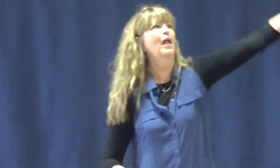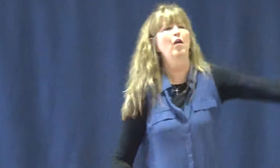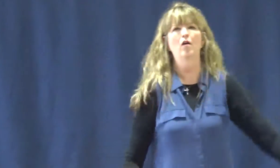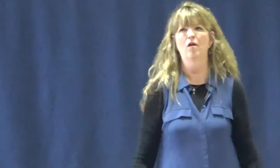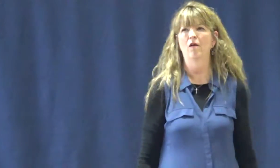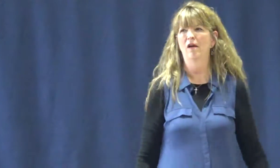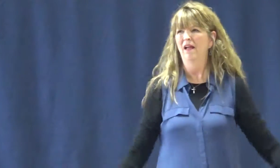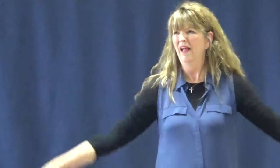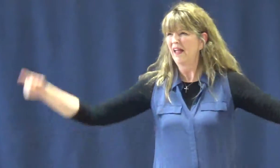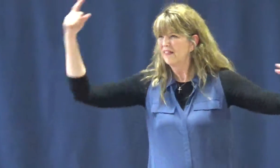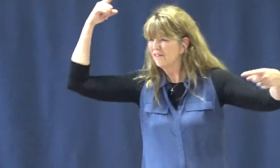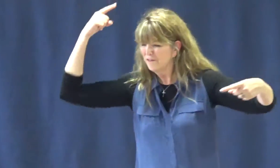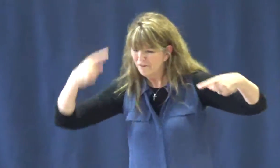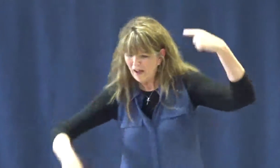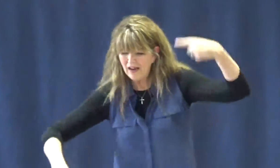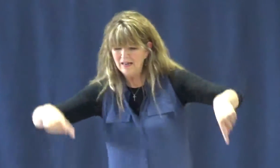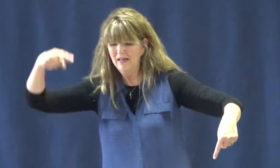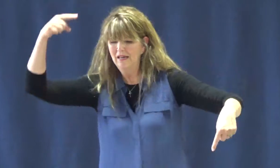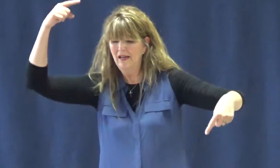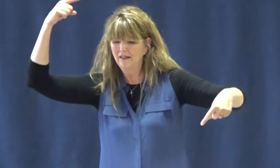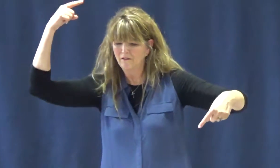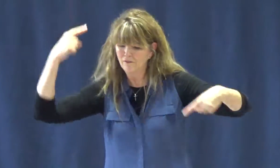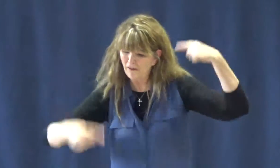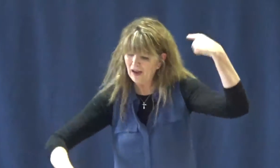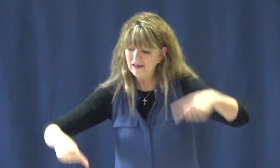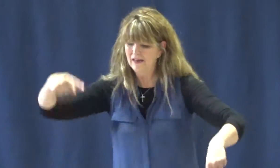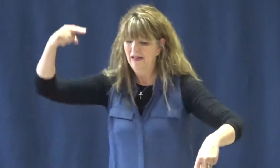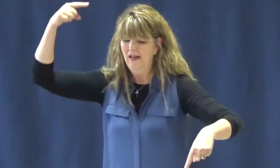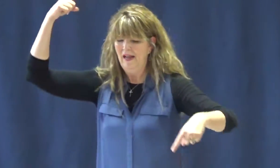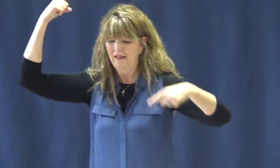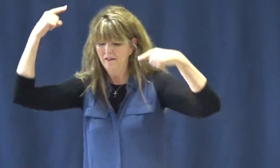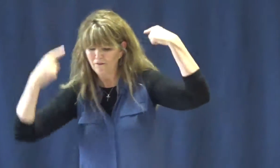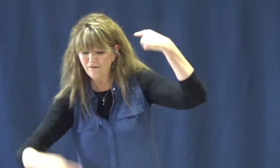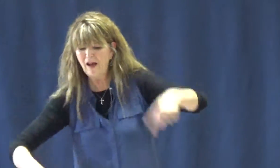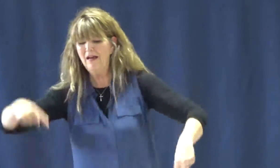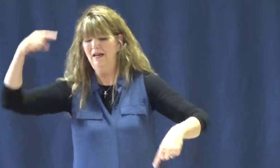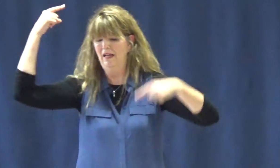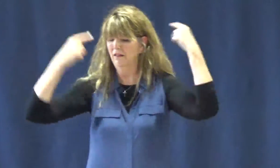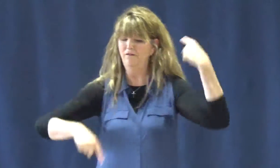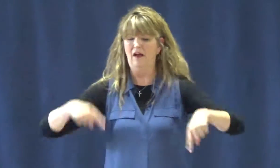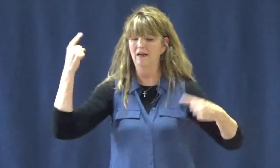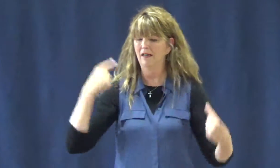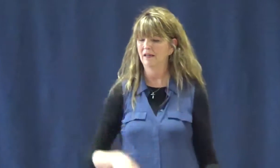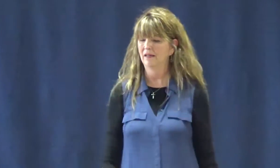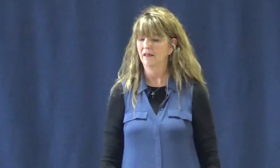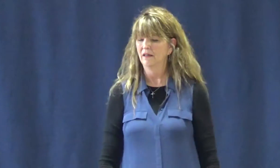Over there and over there, all the fighting that was going on.